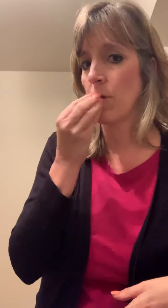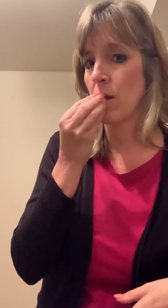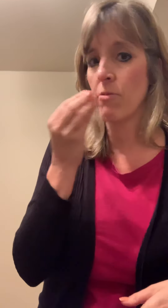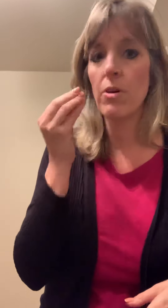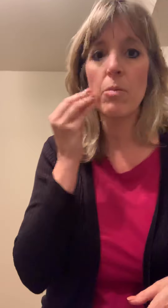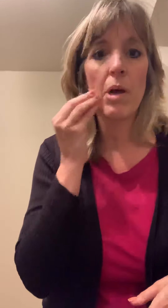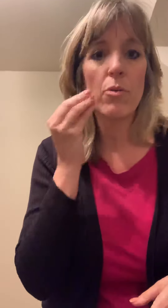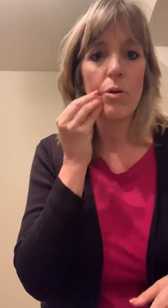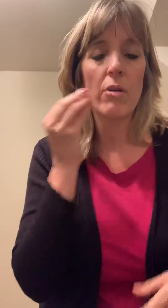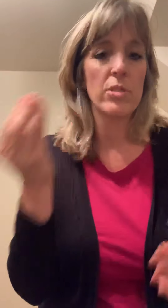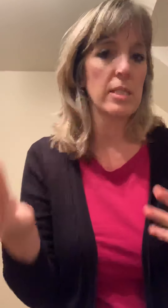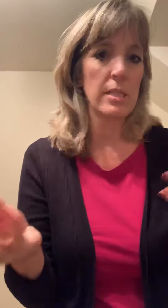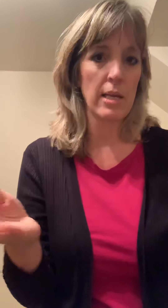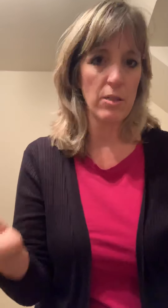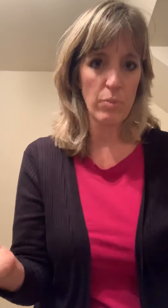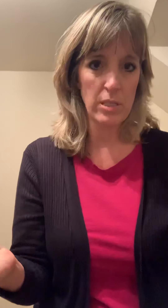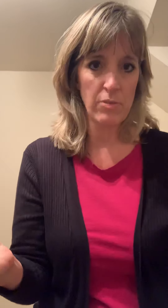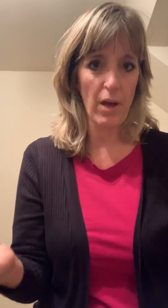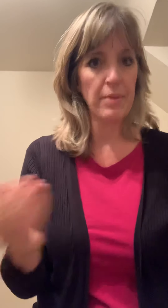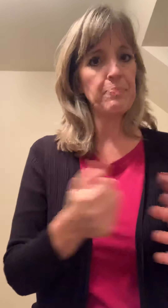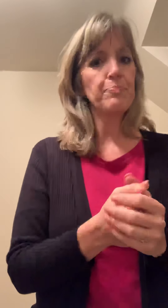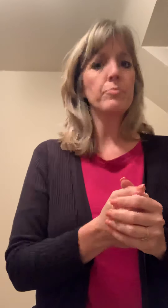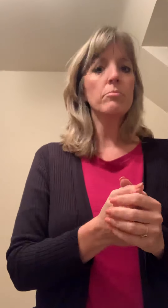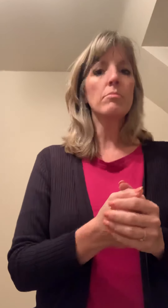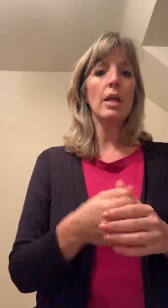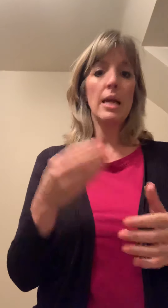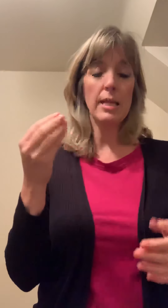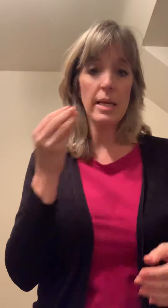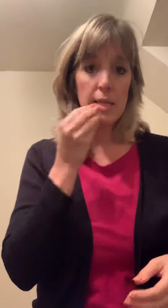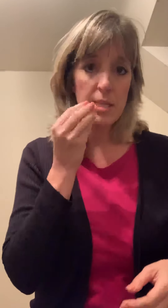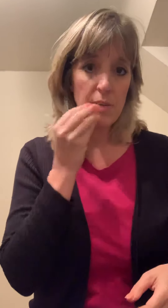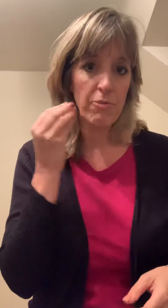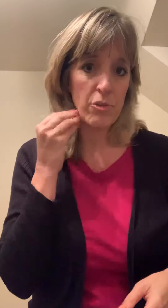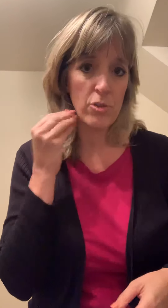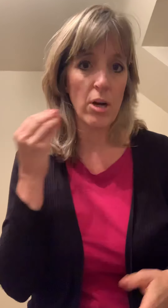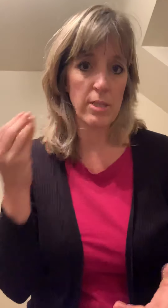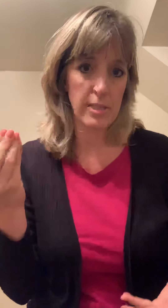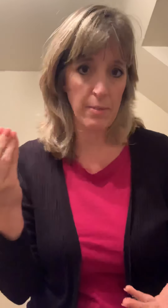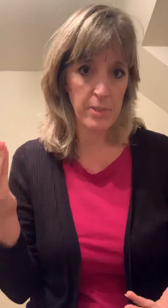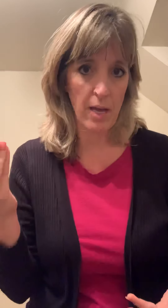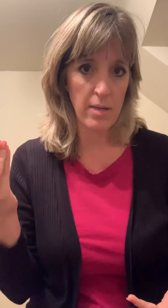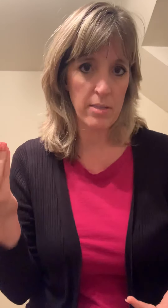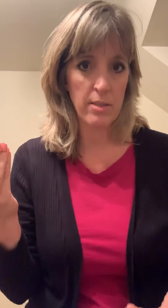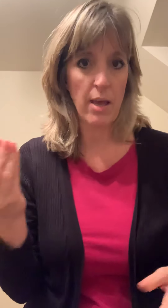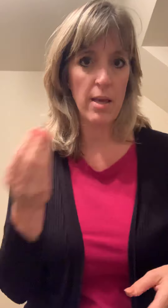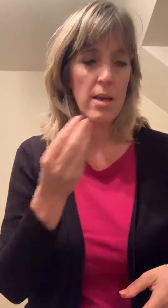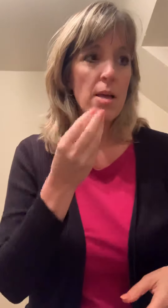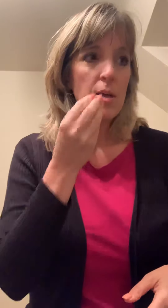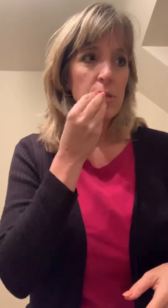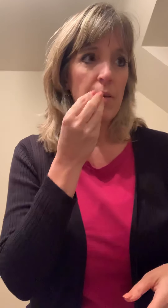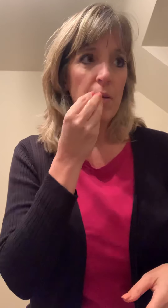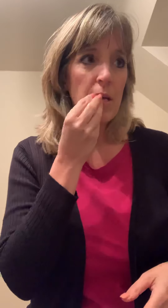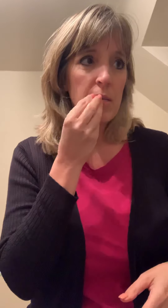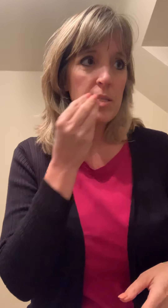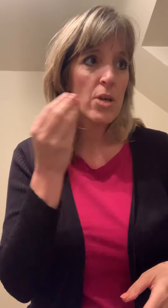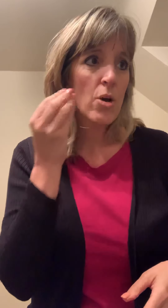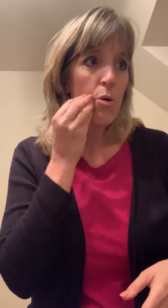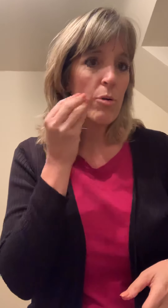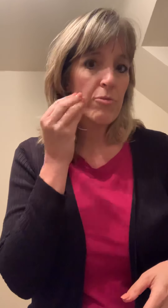in front of your mouth or off to the side, either one is fine. And eat and food are the same sign, okay? So you have eat or